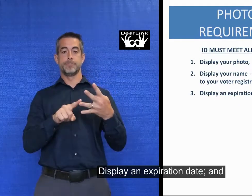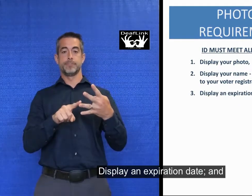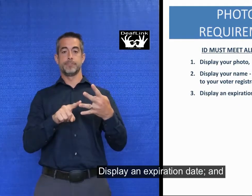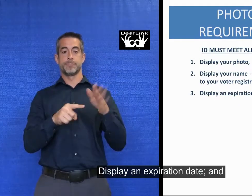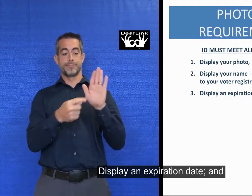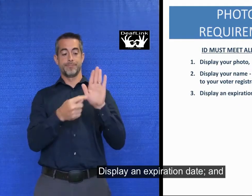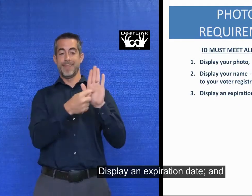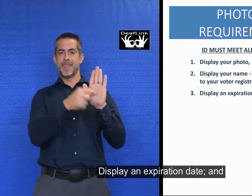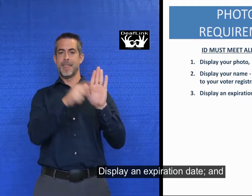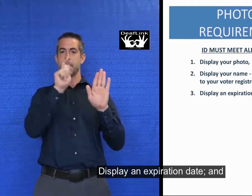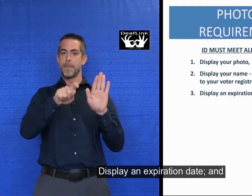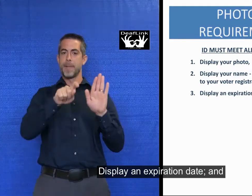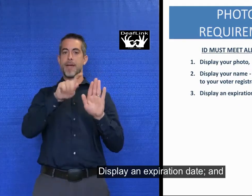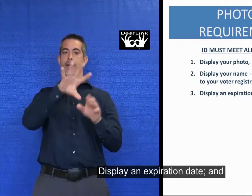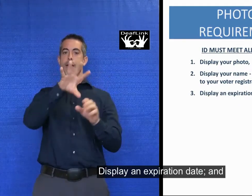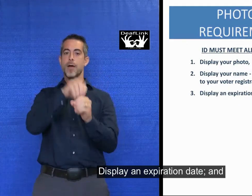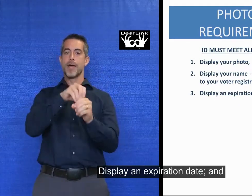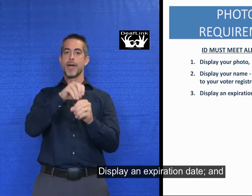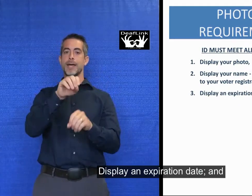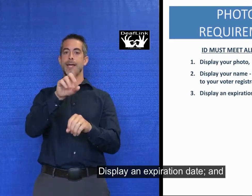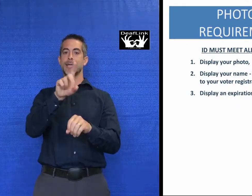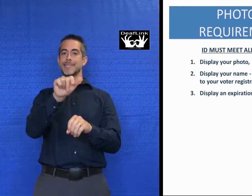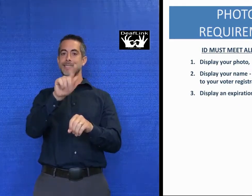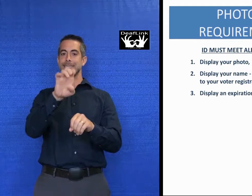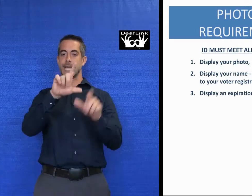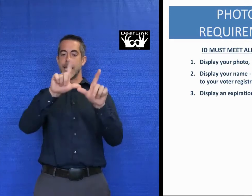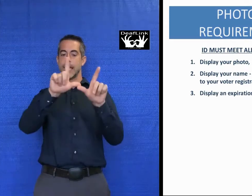Display an expiration date and